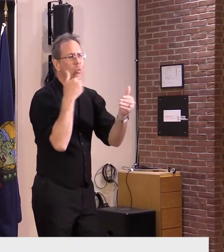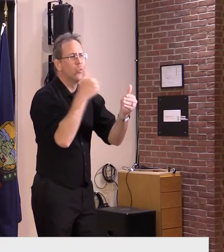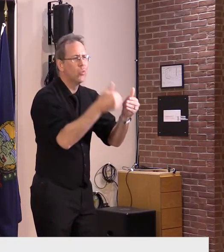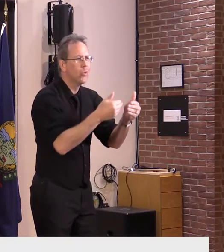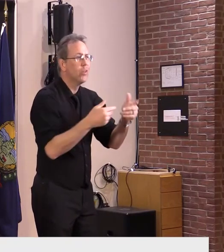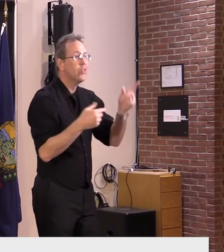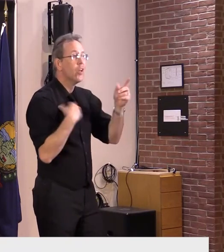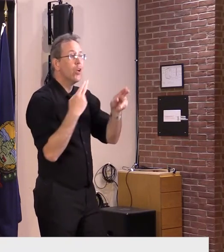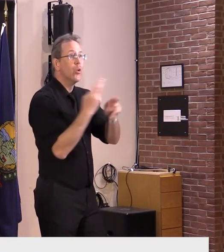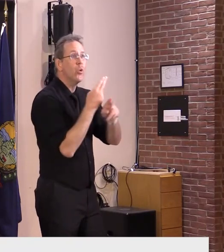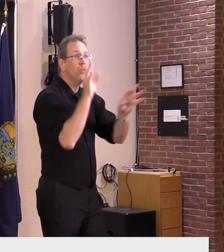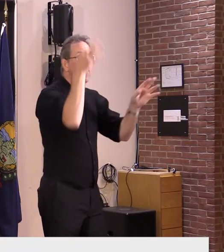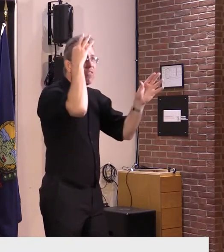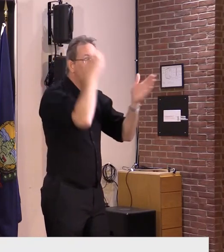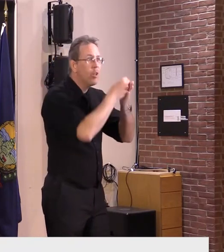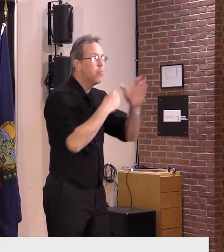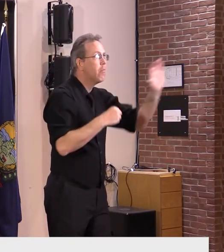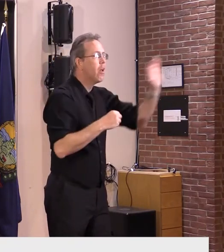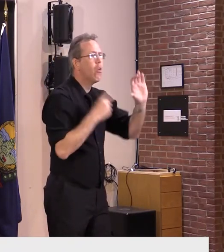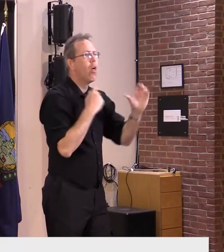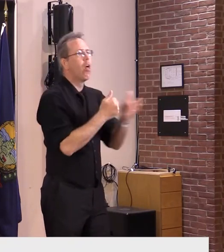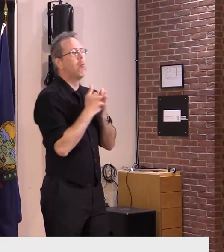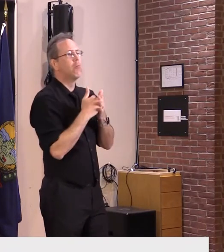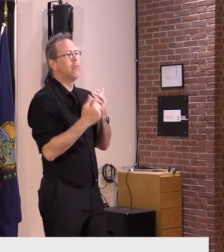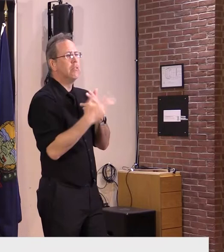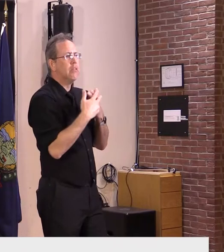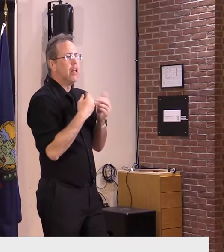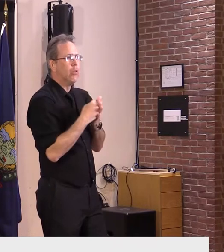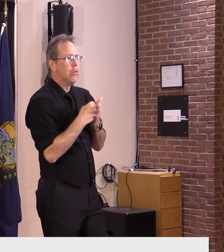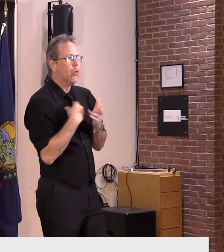been reserved at the state level to make that impact at the local level.